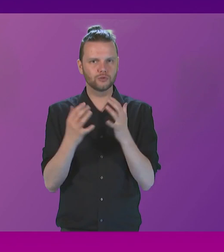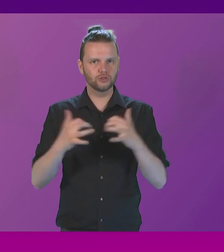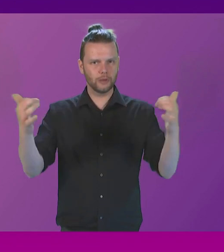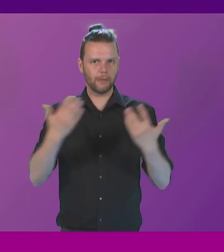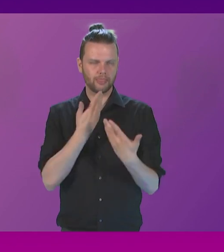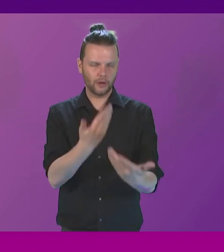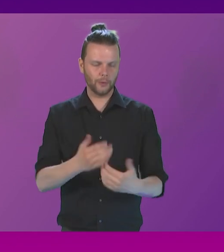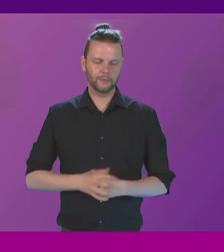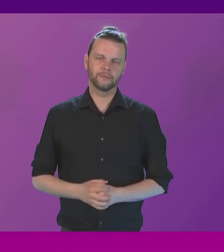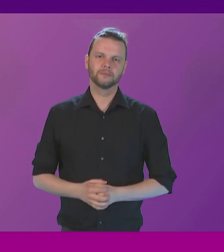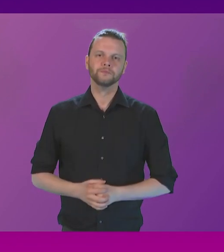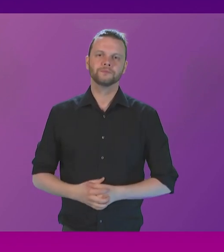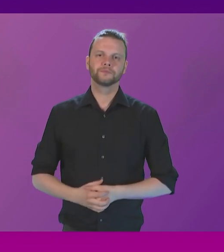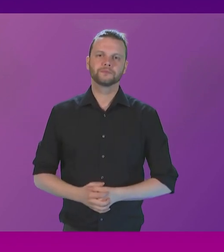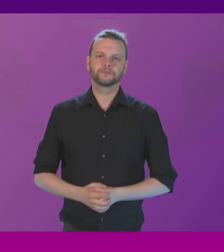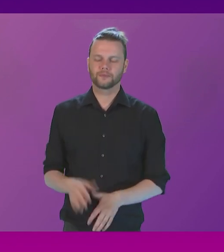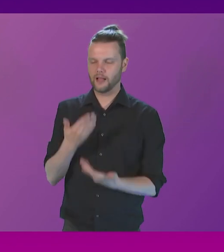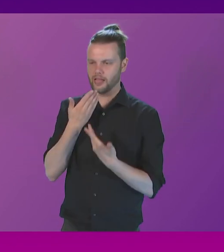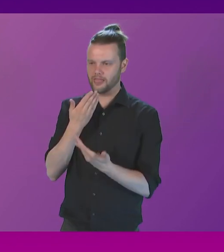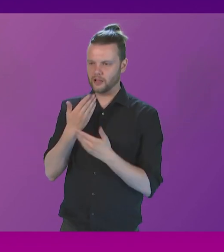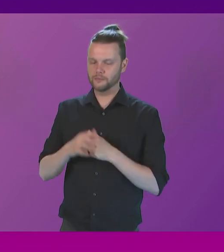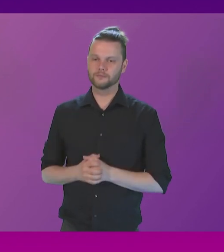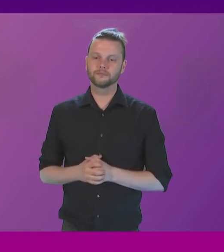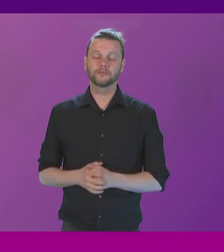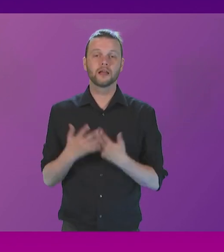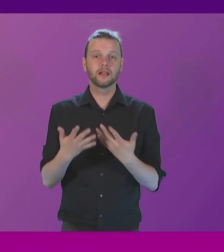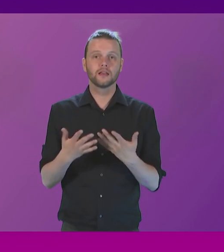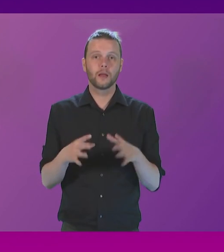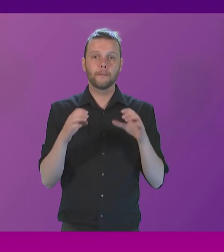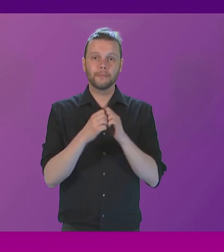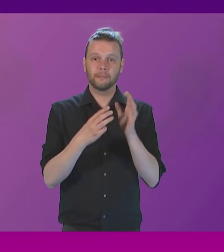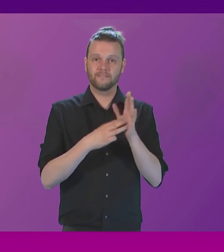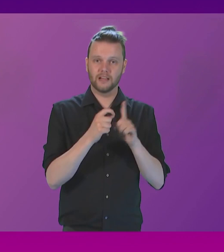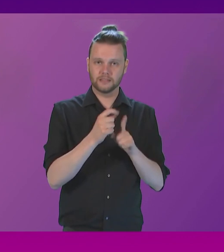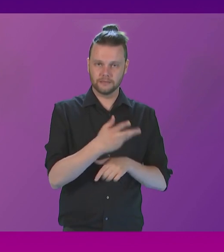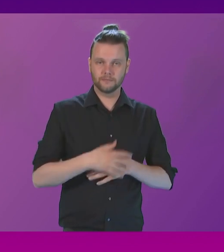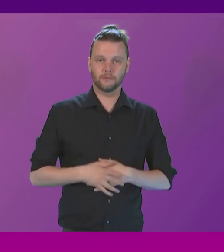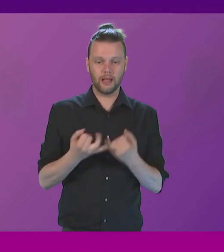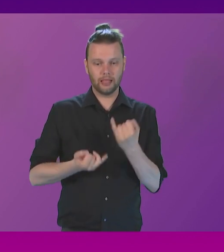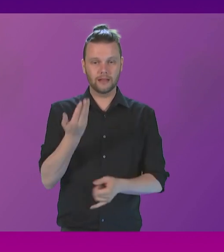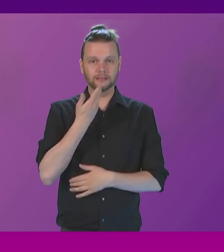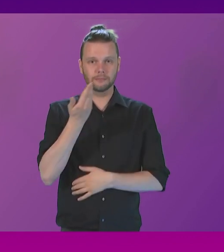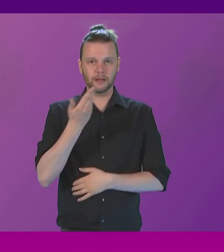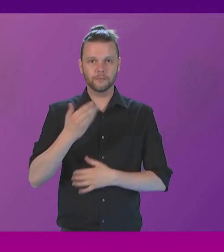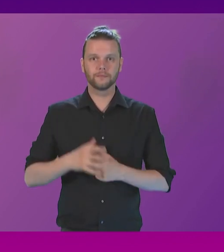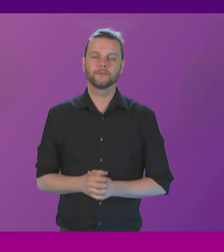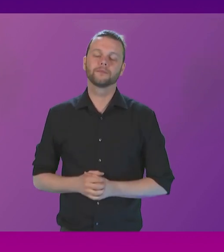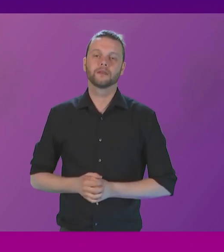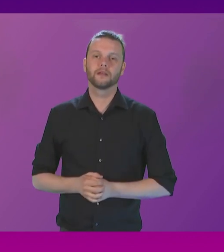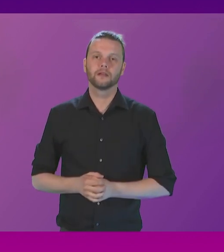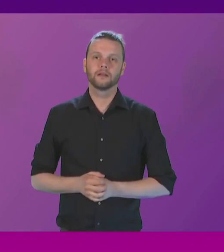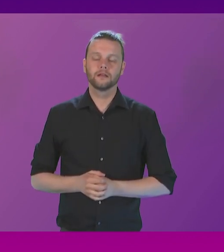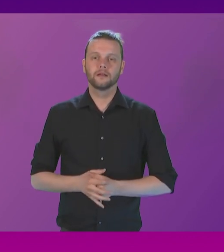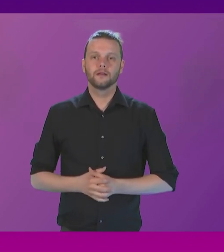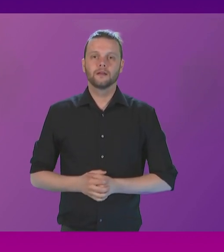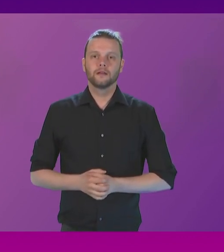Chamber. Thank you very much. Thank you, Mr Sharjee. And I now call Ben McPherson, who will be the last speaker before I ask the Minister to respond.